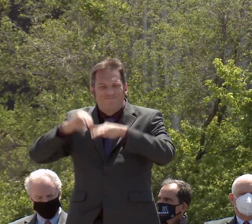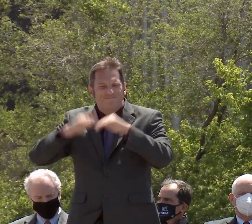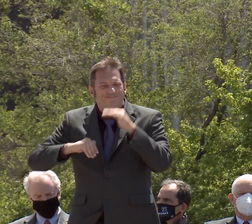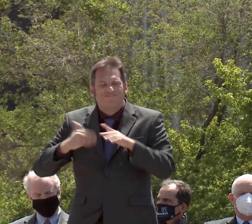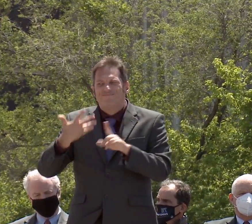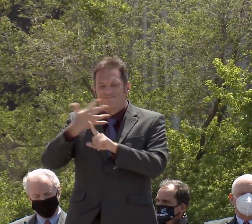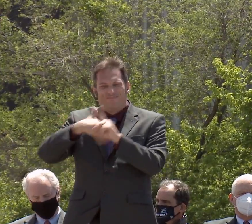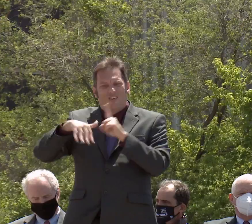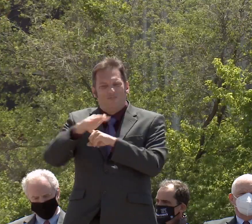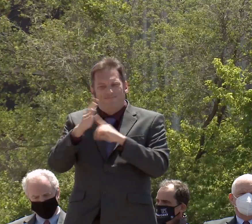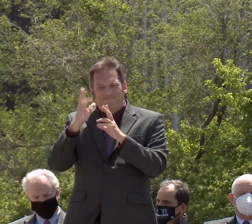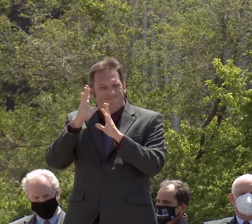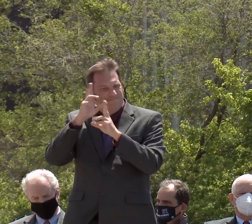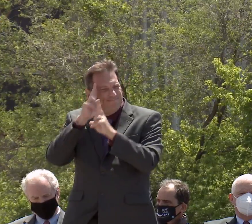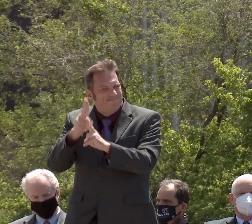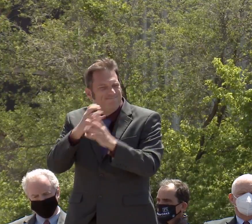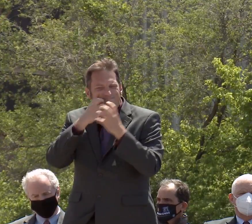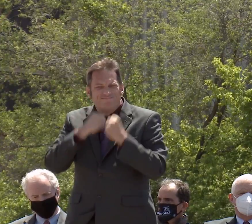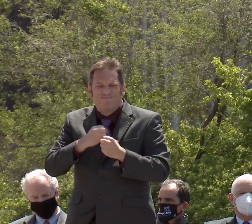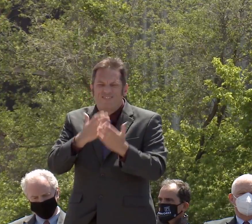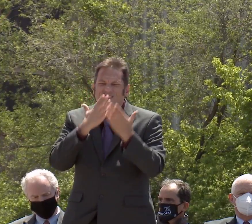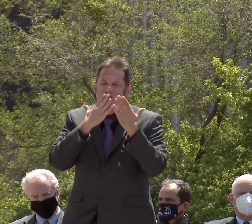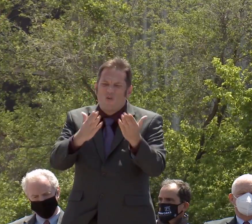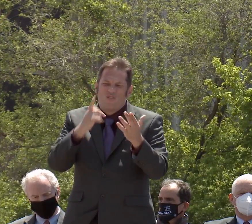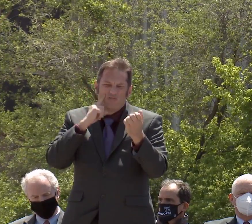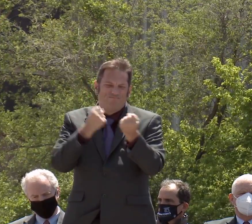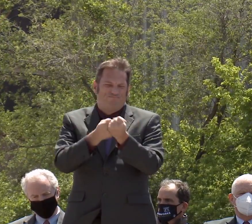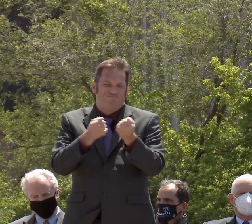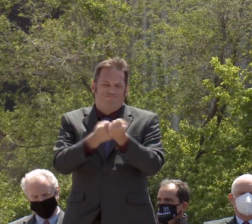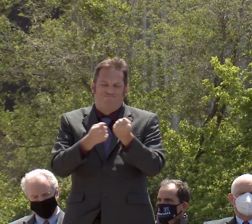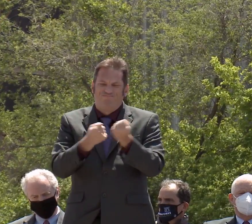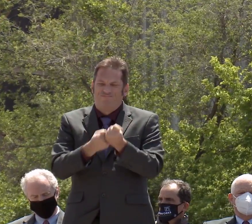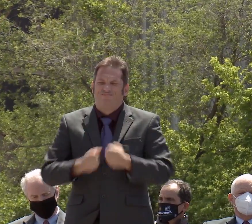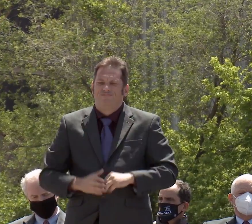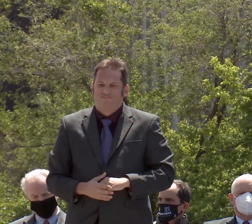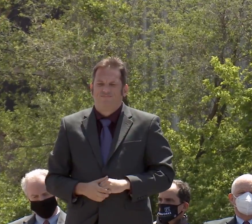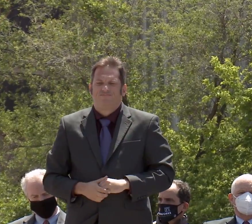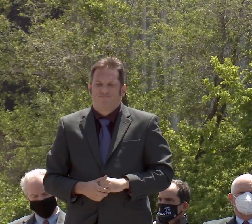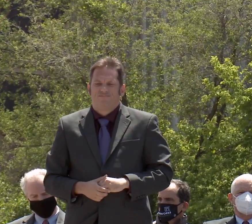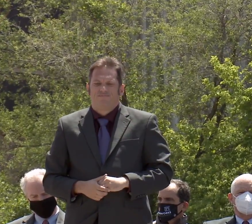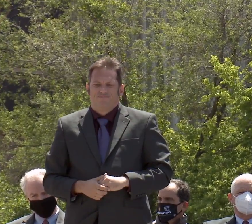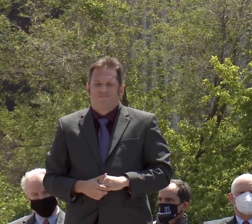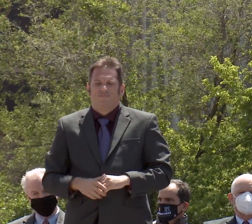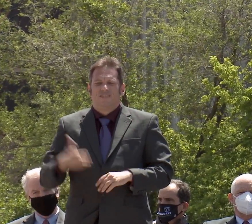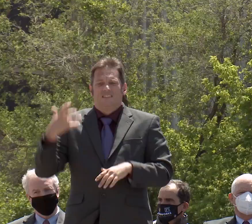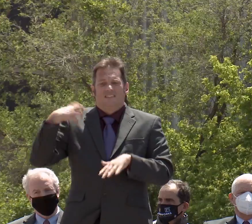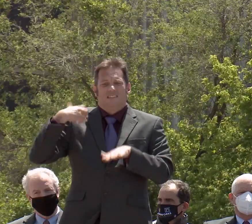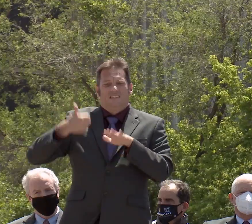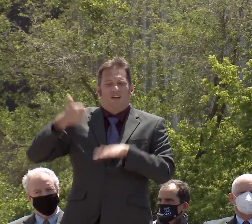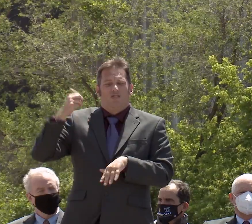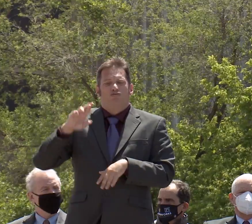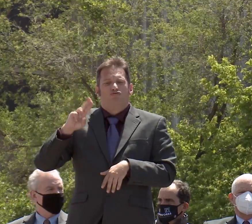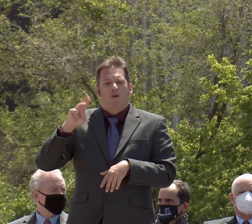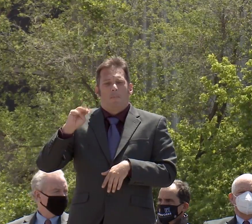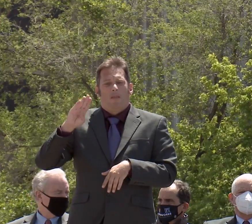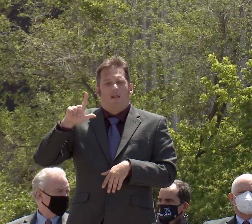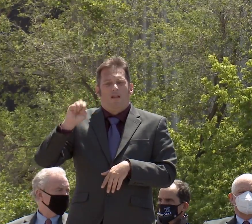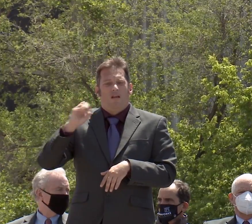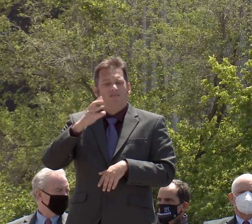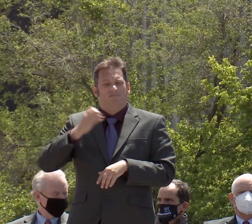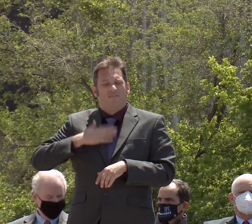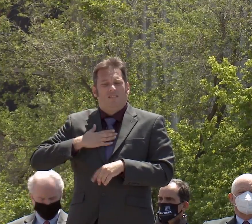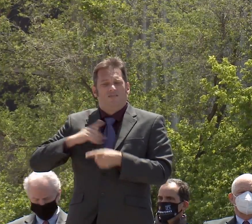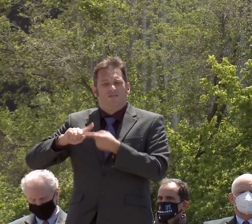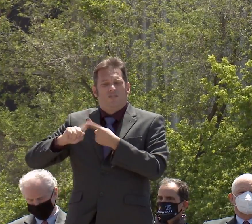Governor Rutherford and Secretary Grumbles, for your partnership. And of course, my friend, Mayor Scott, thank you. It's an honor to be with